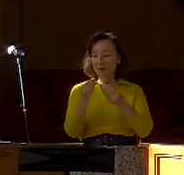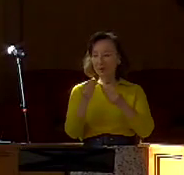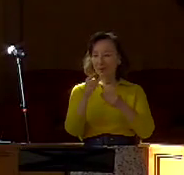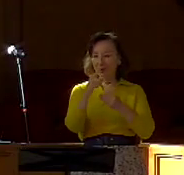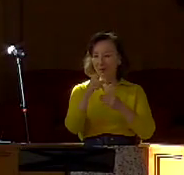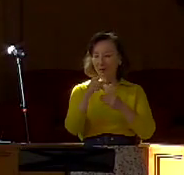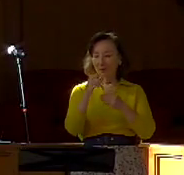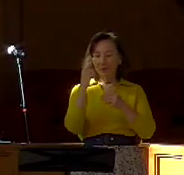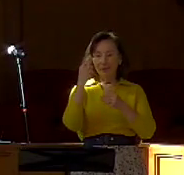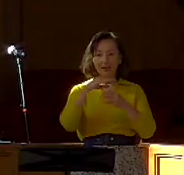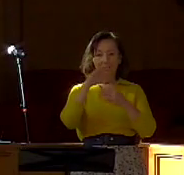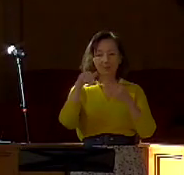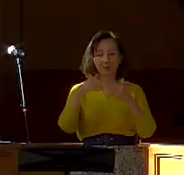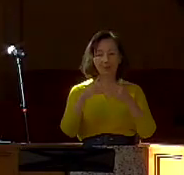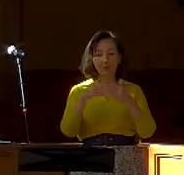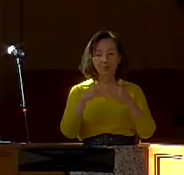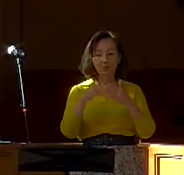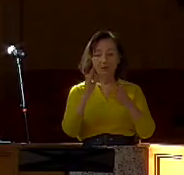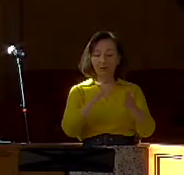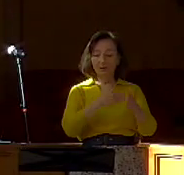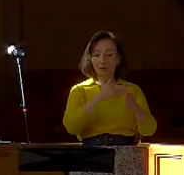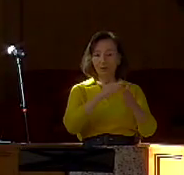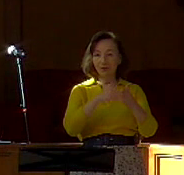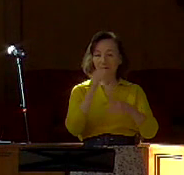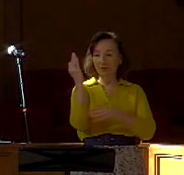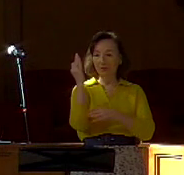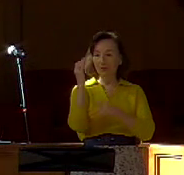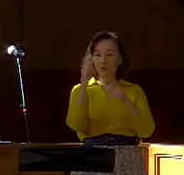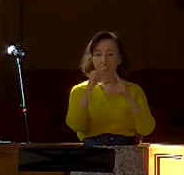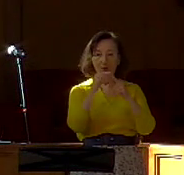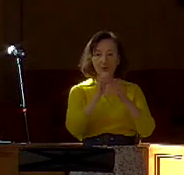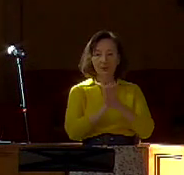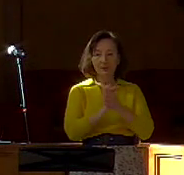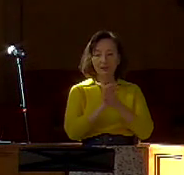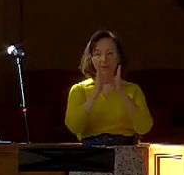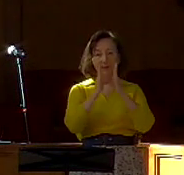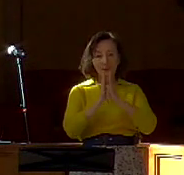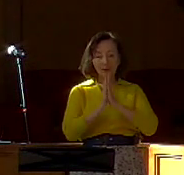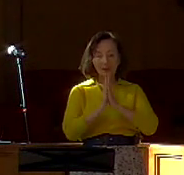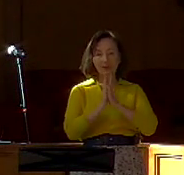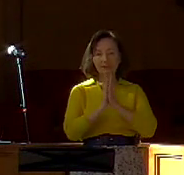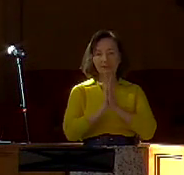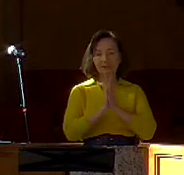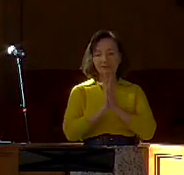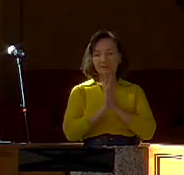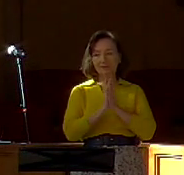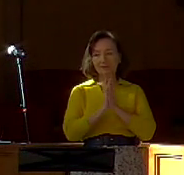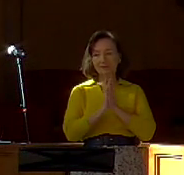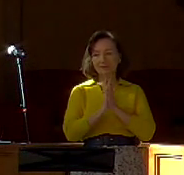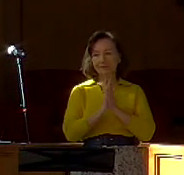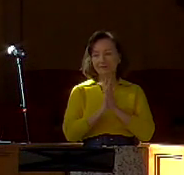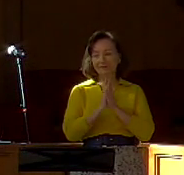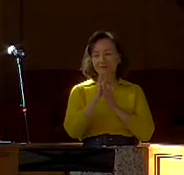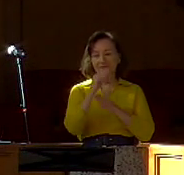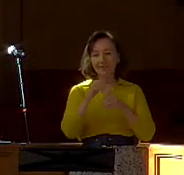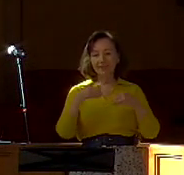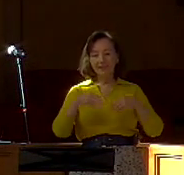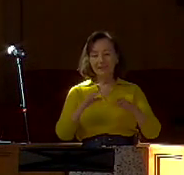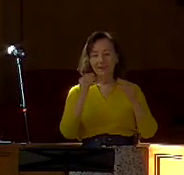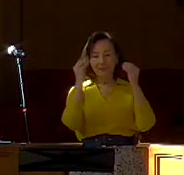the songs. Think about the preach word. Think about the prayers. And just let's